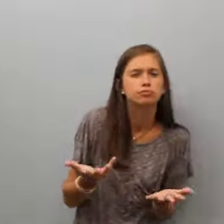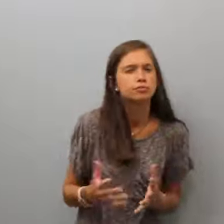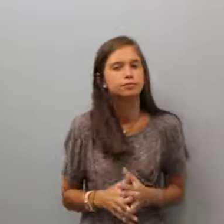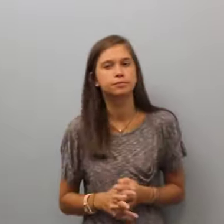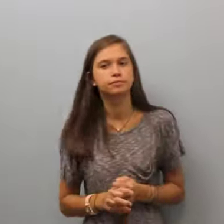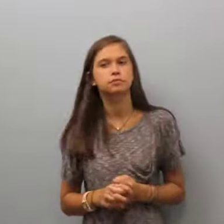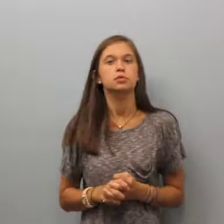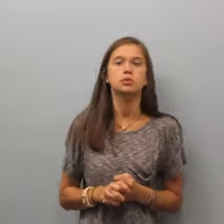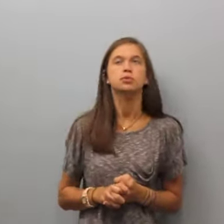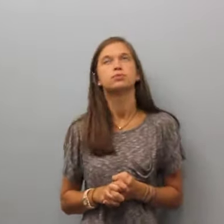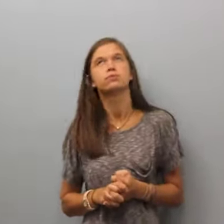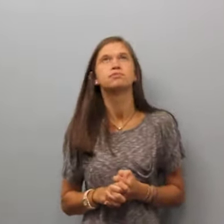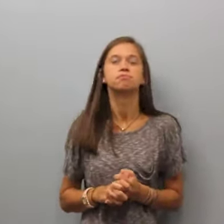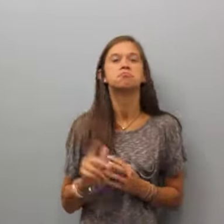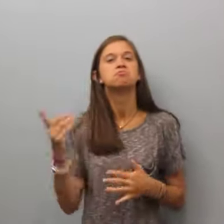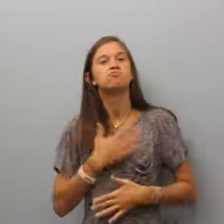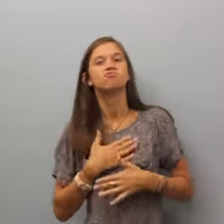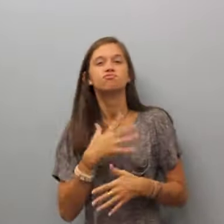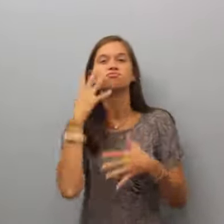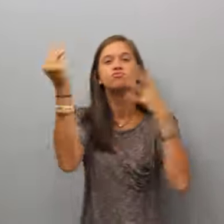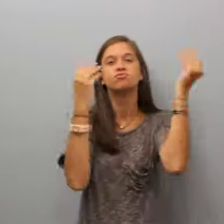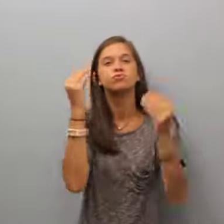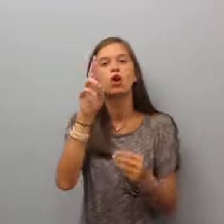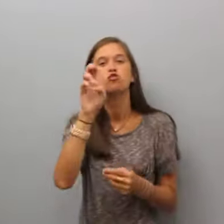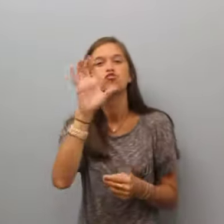thank God I don't have any kids of my own yet, but I have a great family.